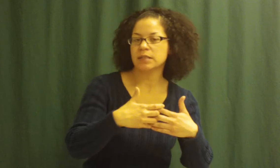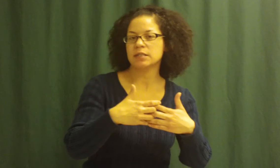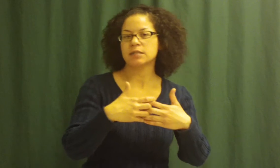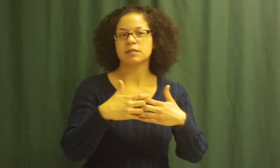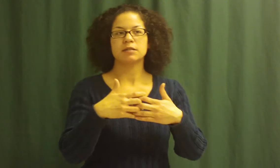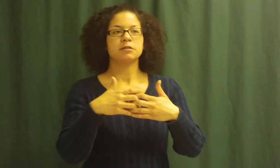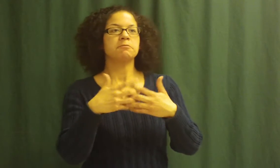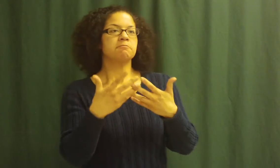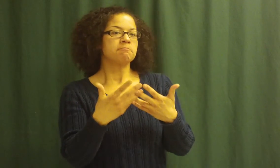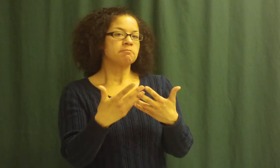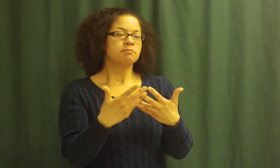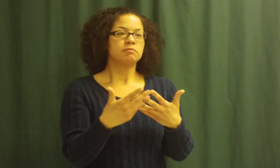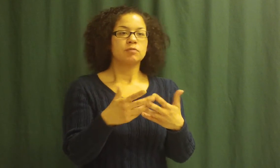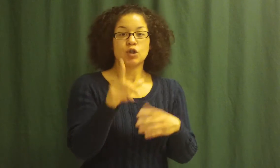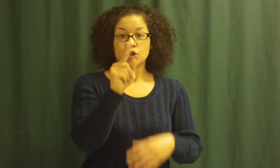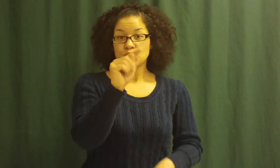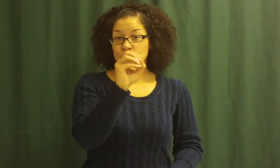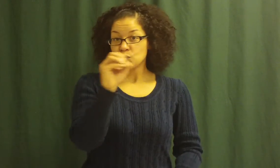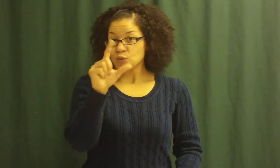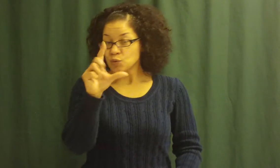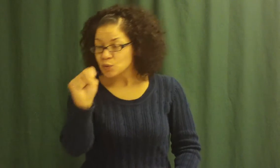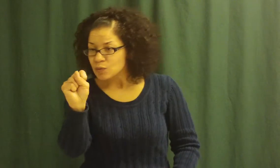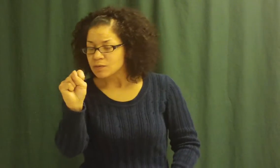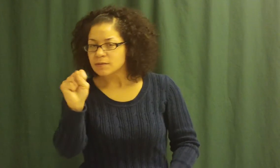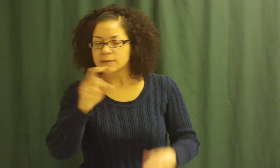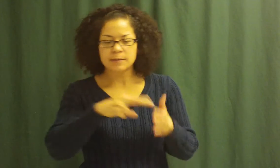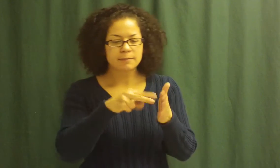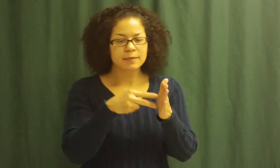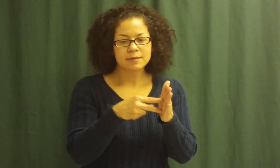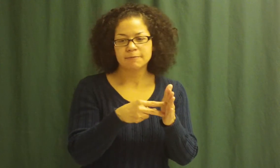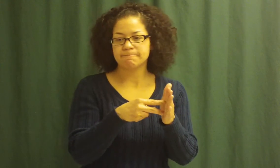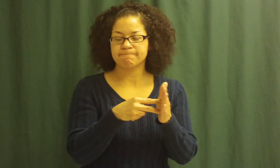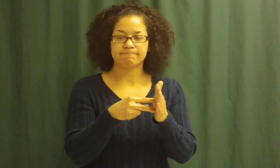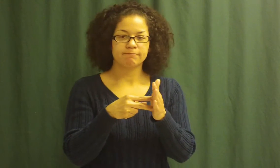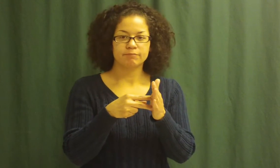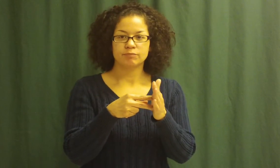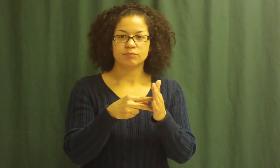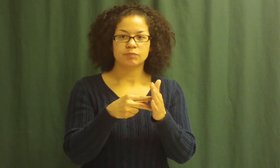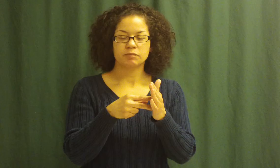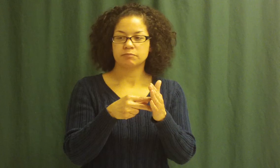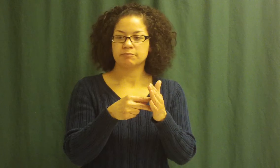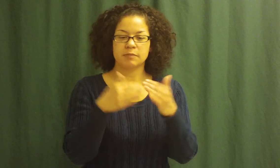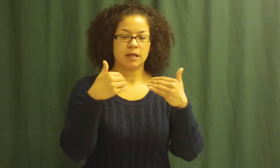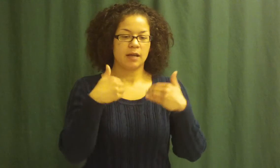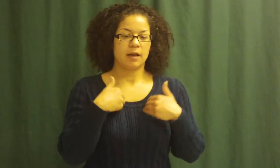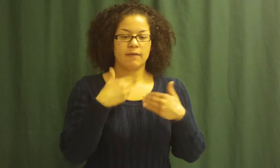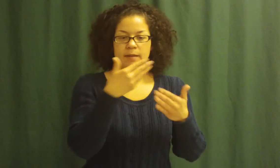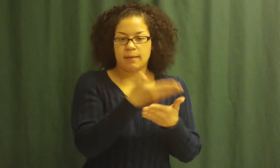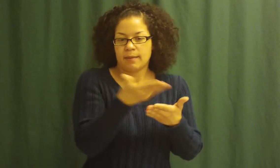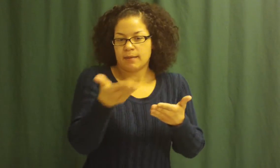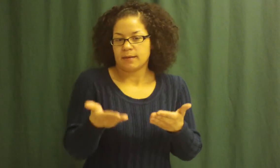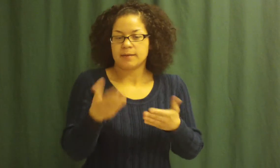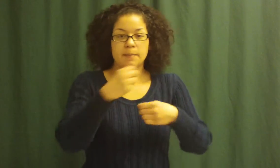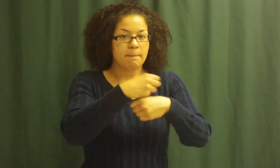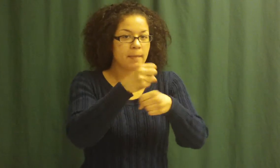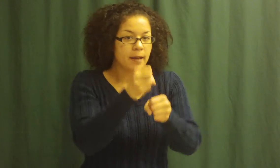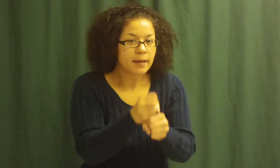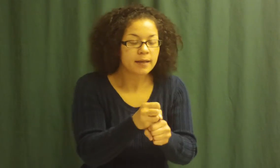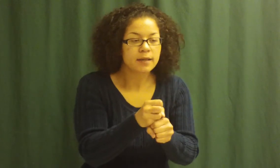tools, means of production, goods, products, stores, and so